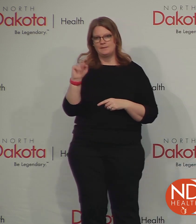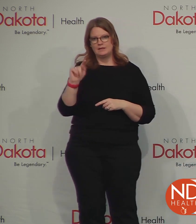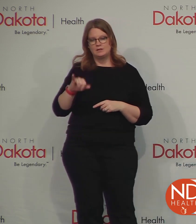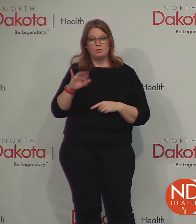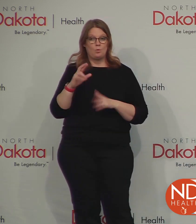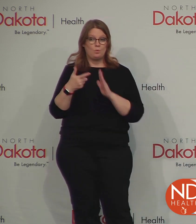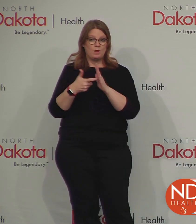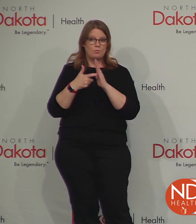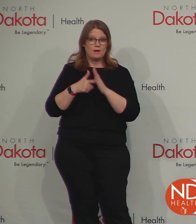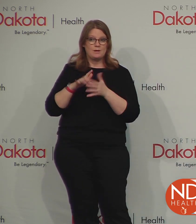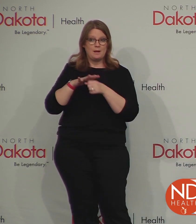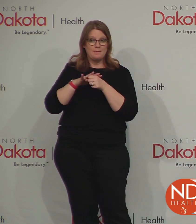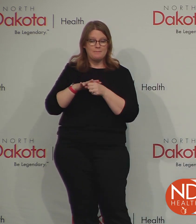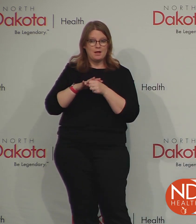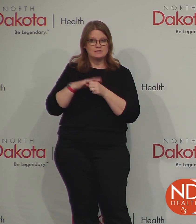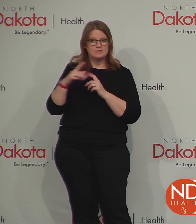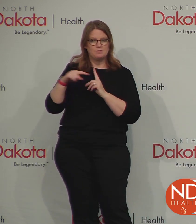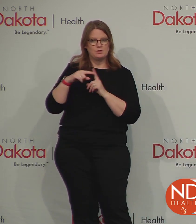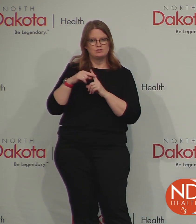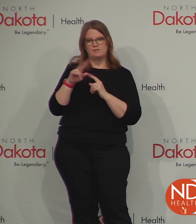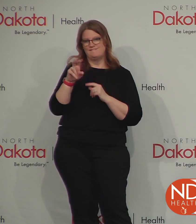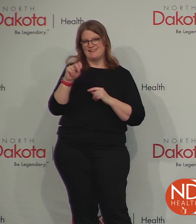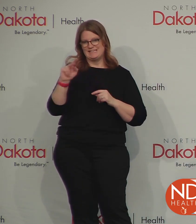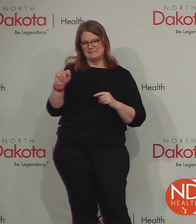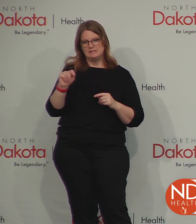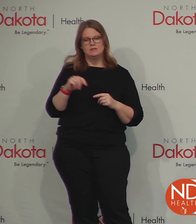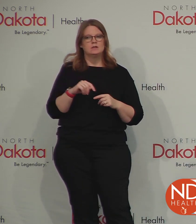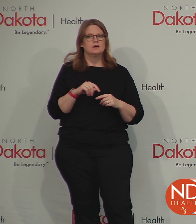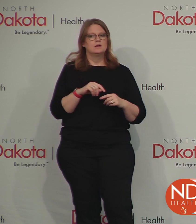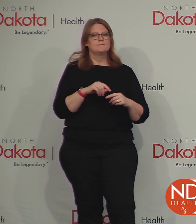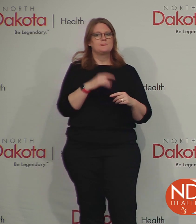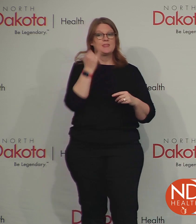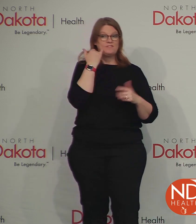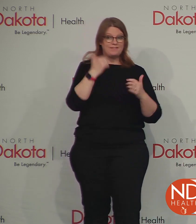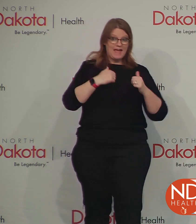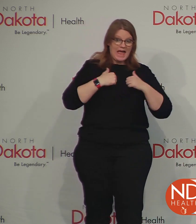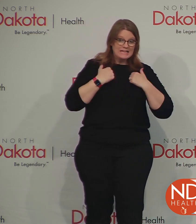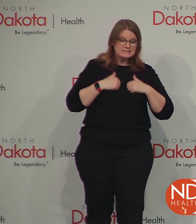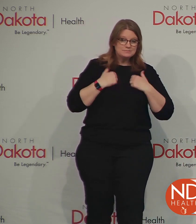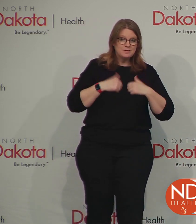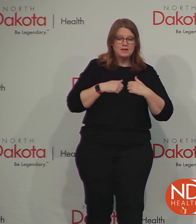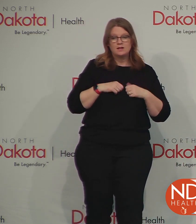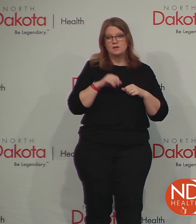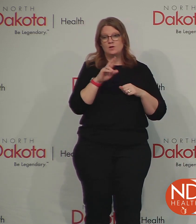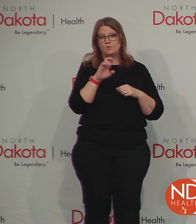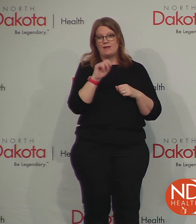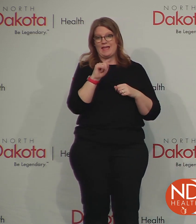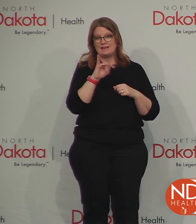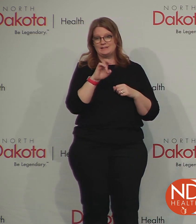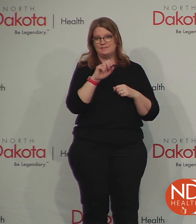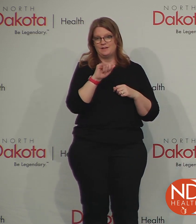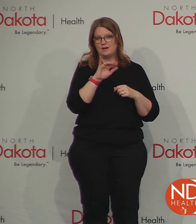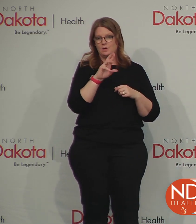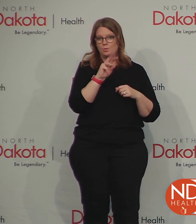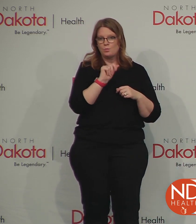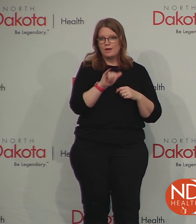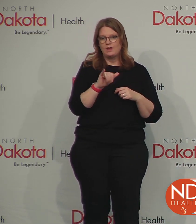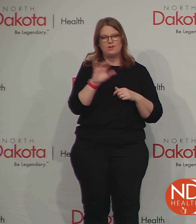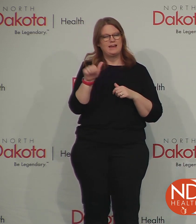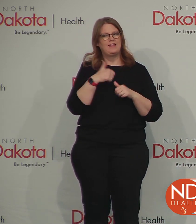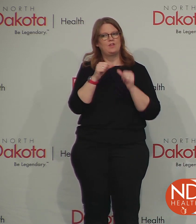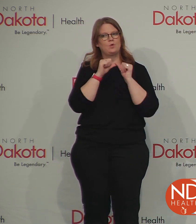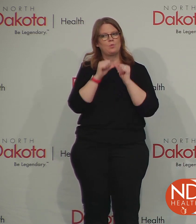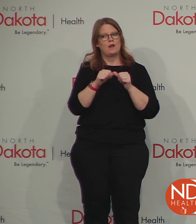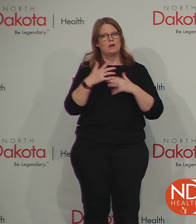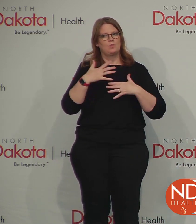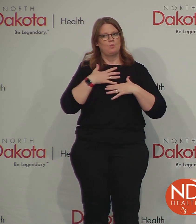require positive pressure ventilation. If you have asthma, reactive airways, or another chronic respiratory